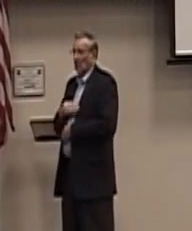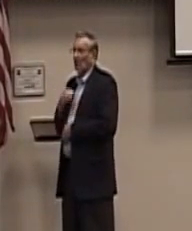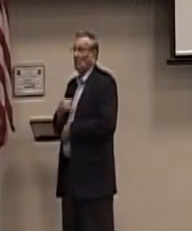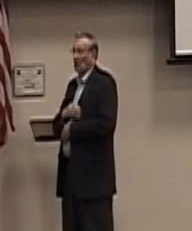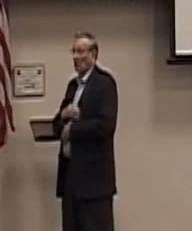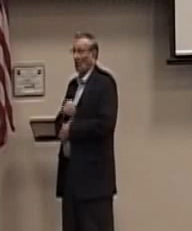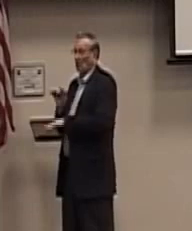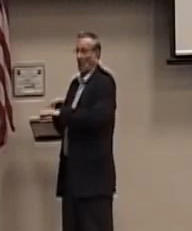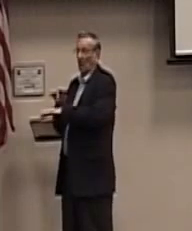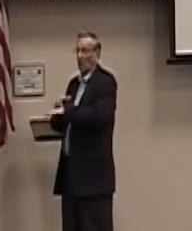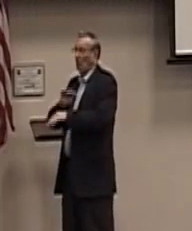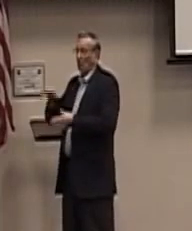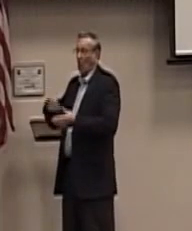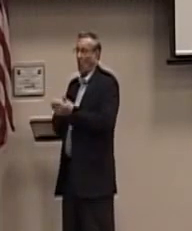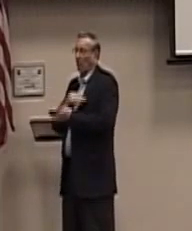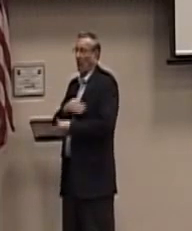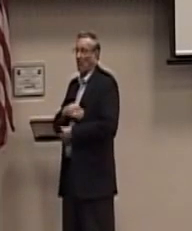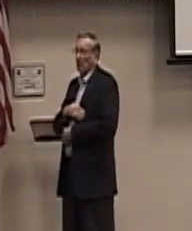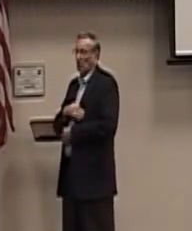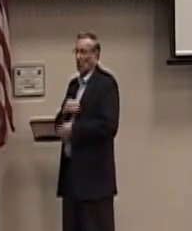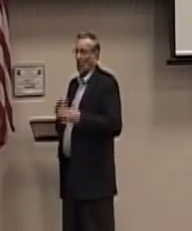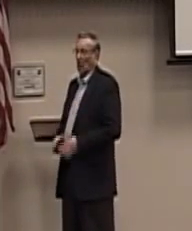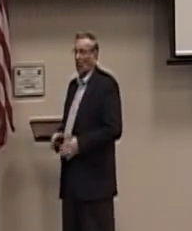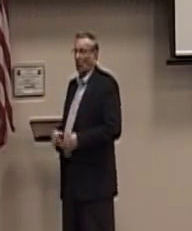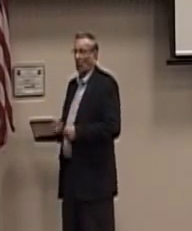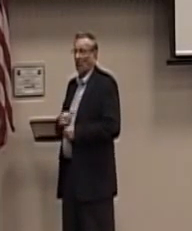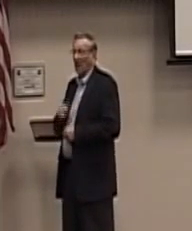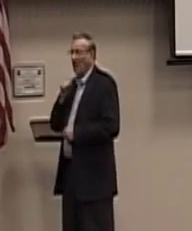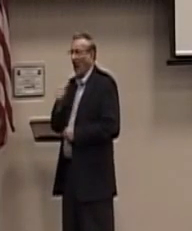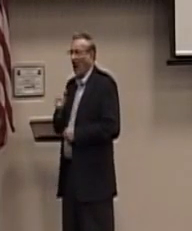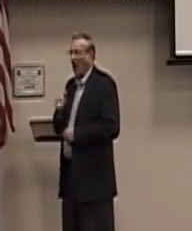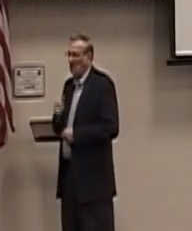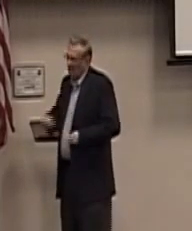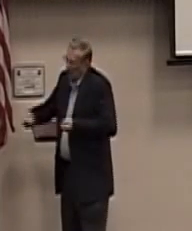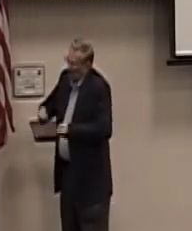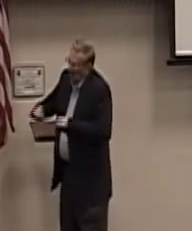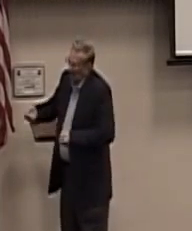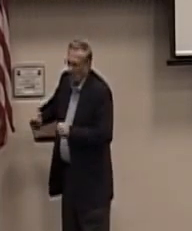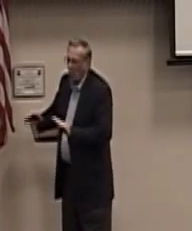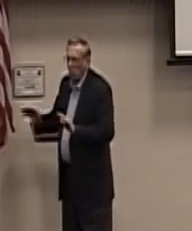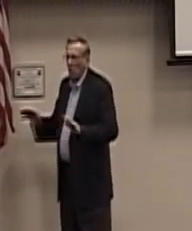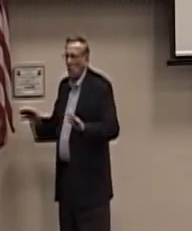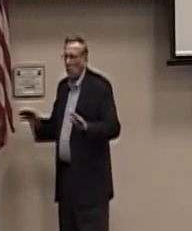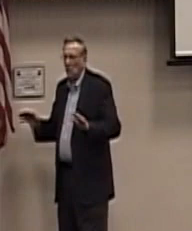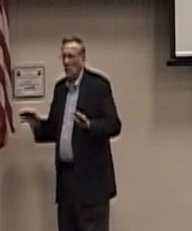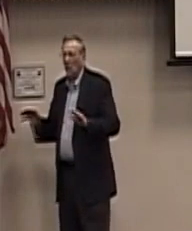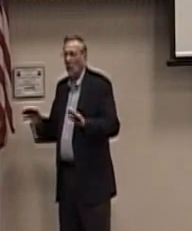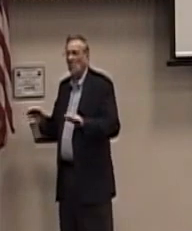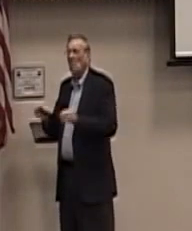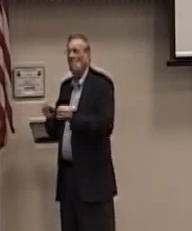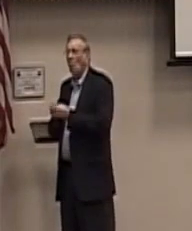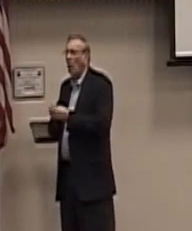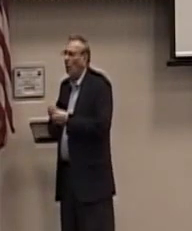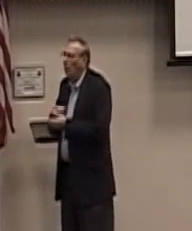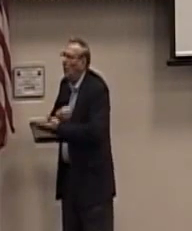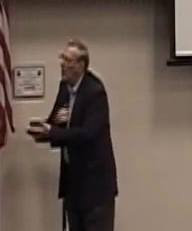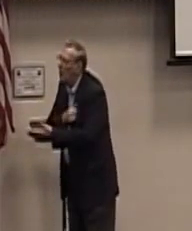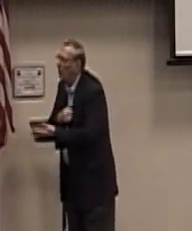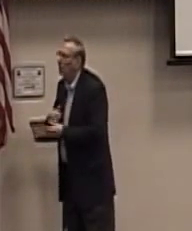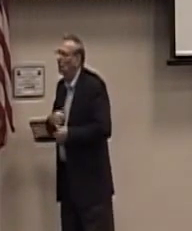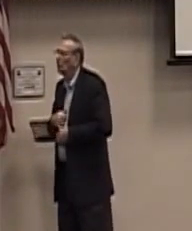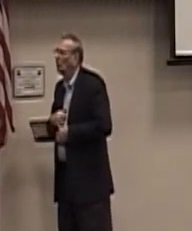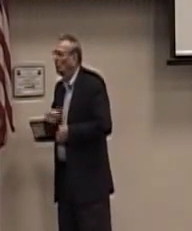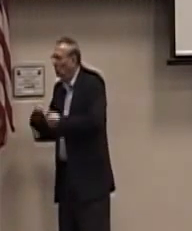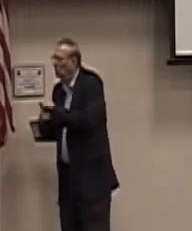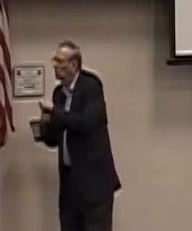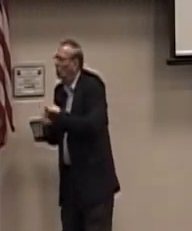going on right now in the mission field. Not in a heavy-handed way. We don't want that, but in a concerned, we love you, we got your